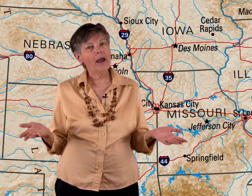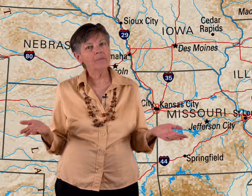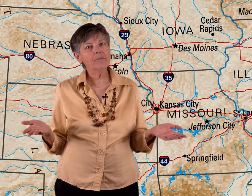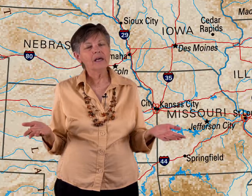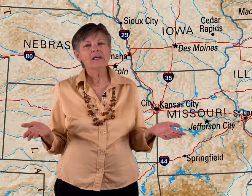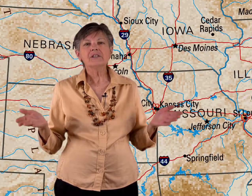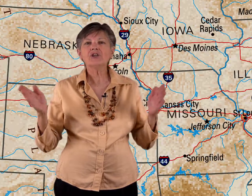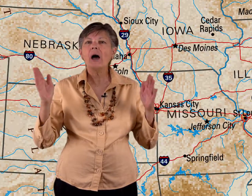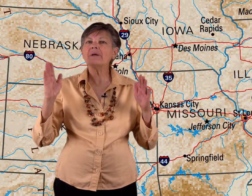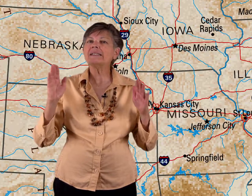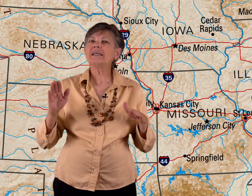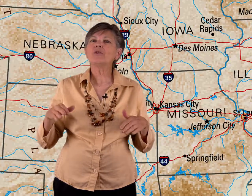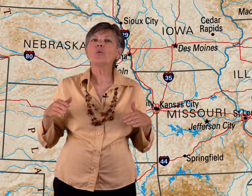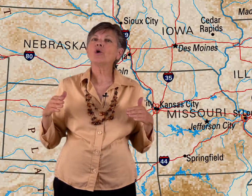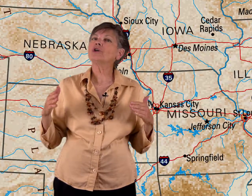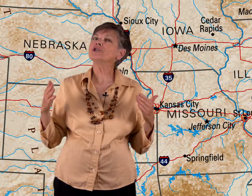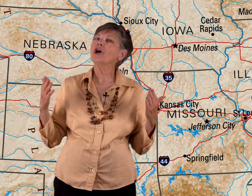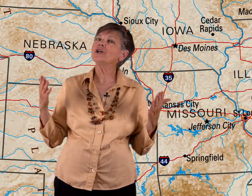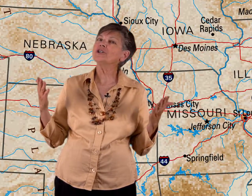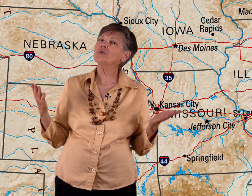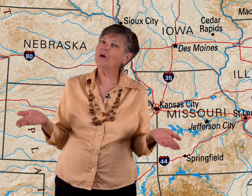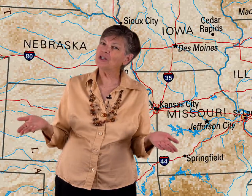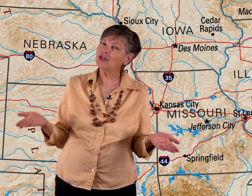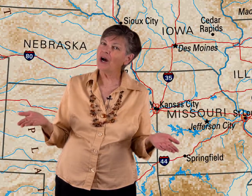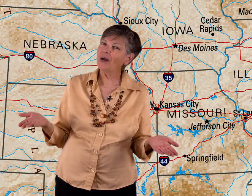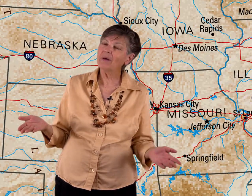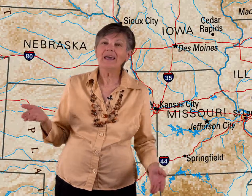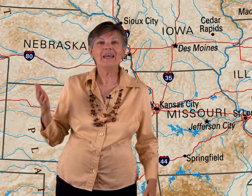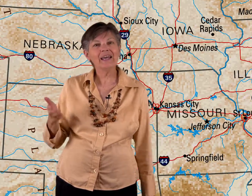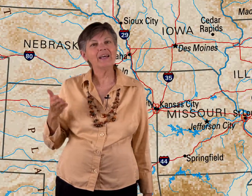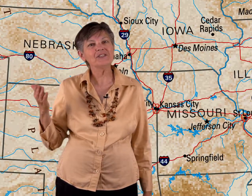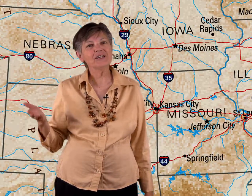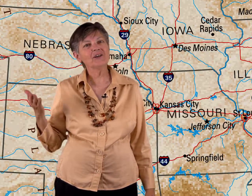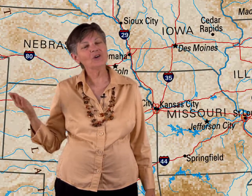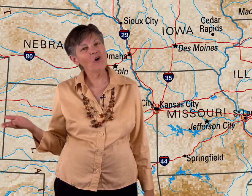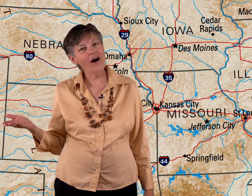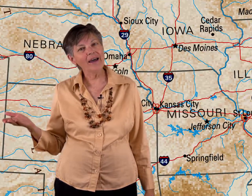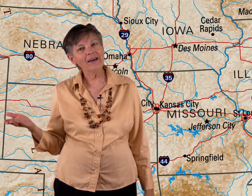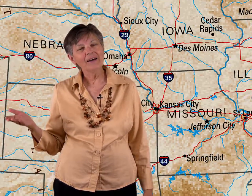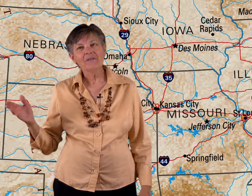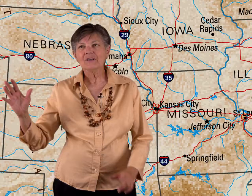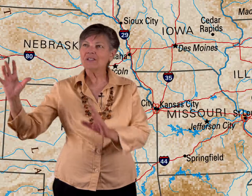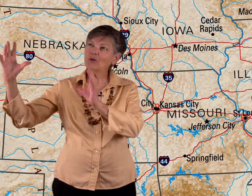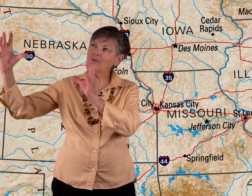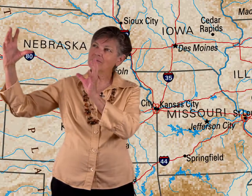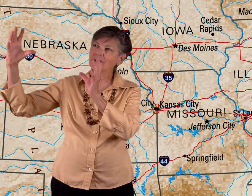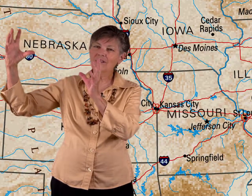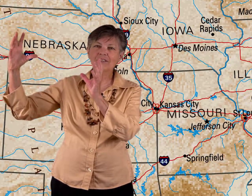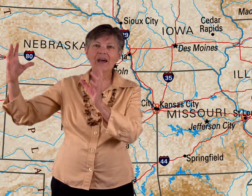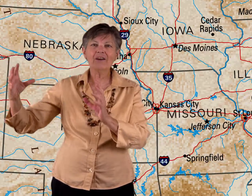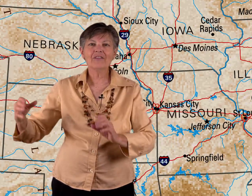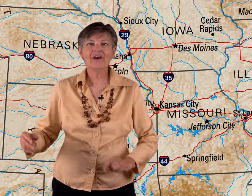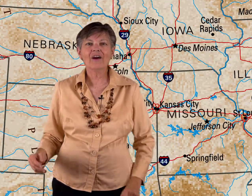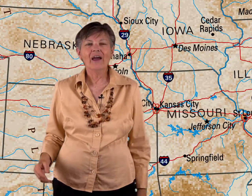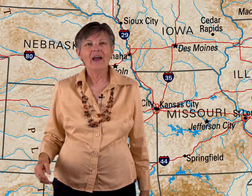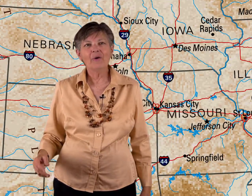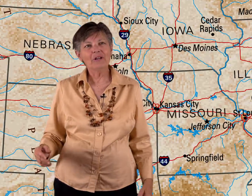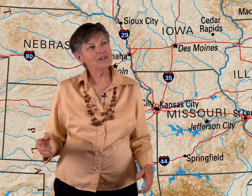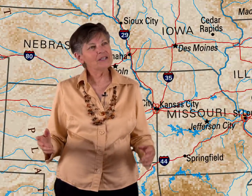time, stop and see the world's largest wind chime in Casey, Illinois. This little sign on there. And we looked at each other